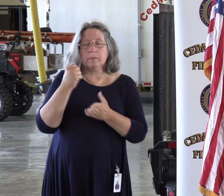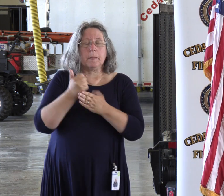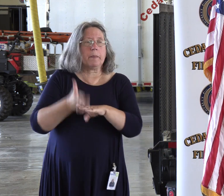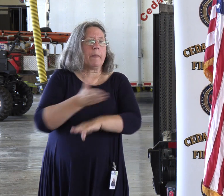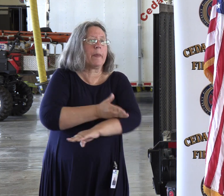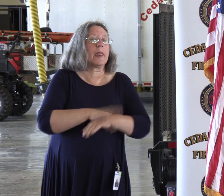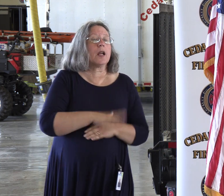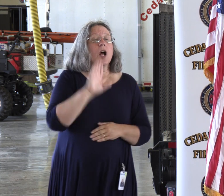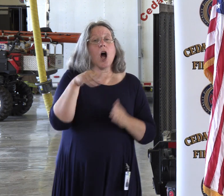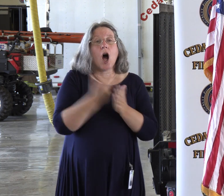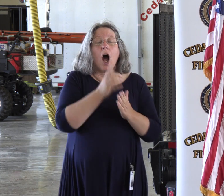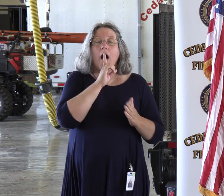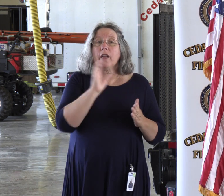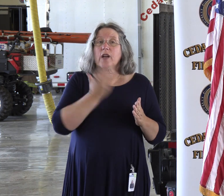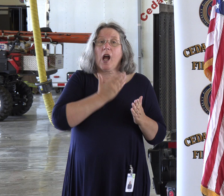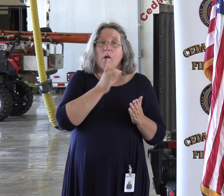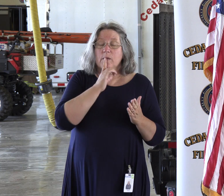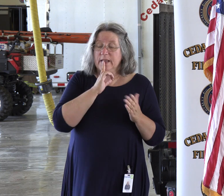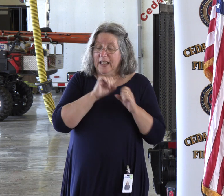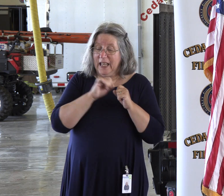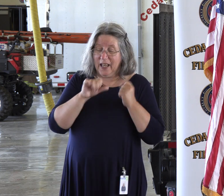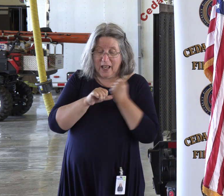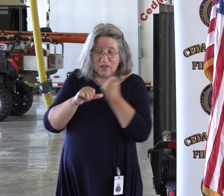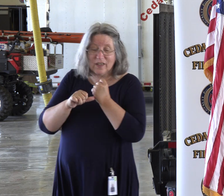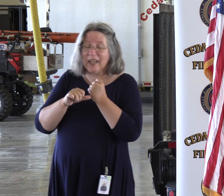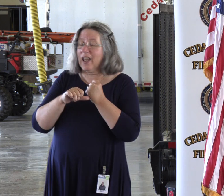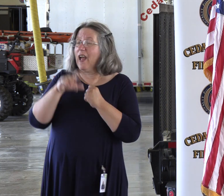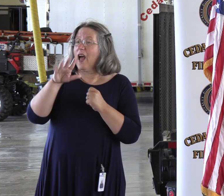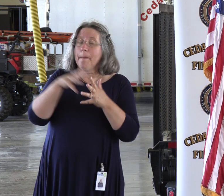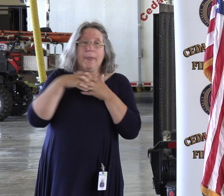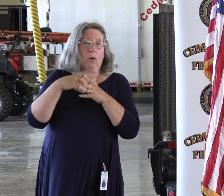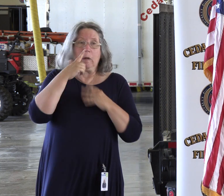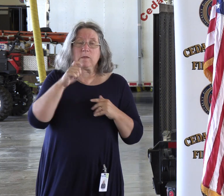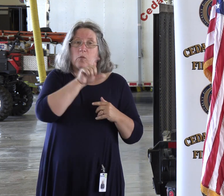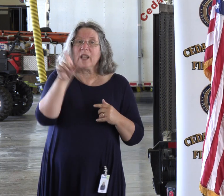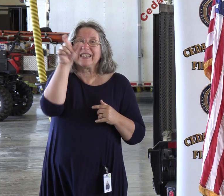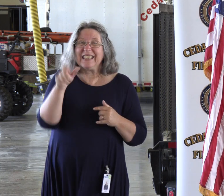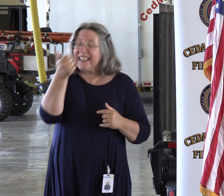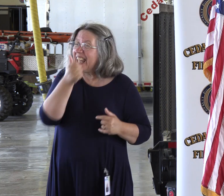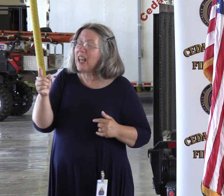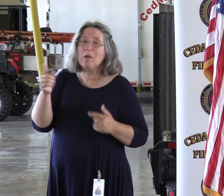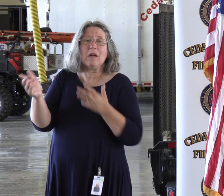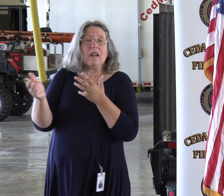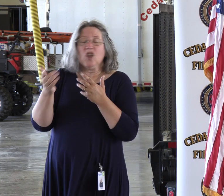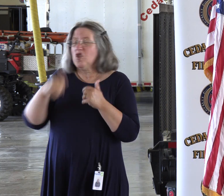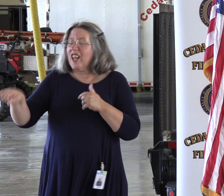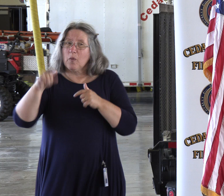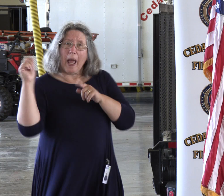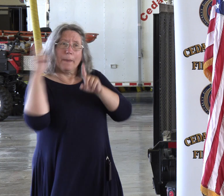All assistance of the American Red Cross, including our financial, is available to individuals regardless